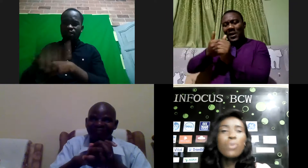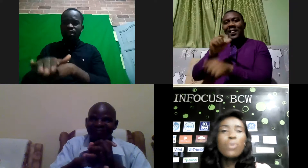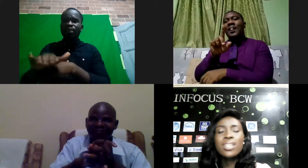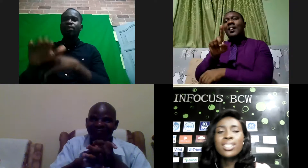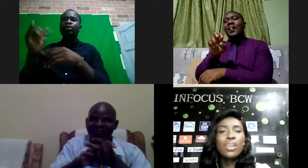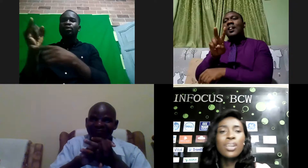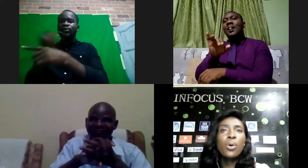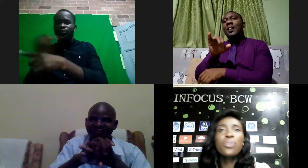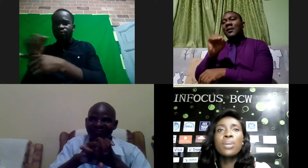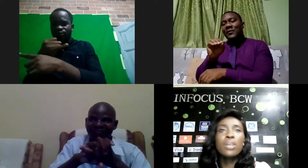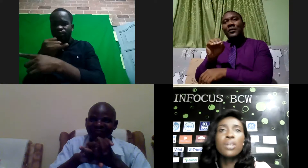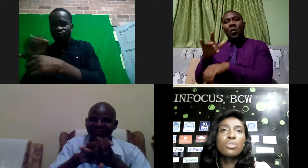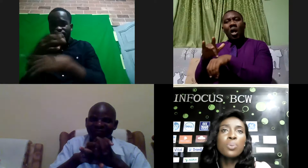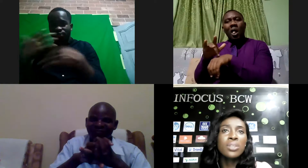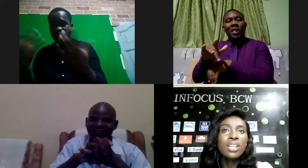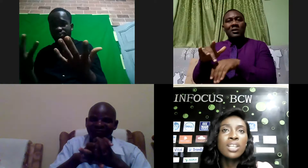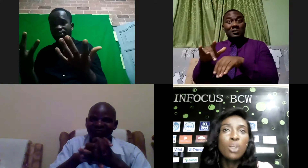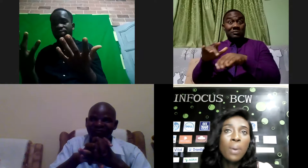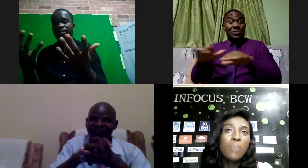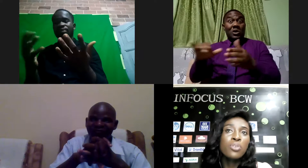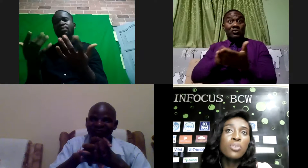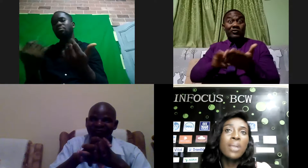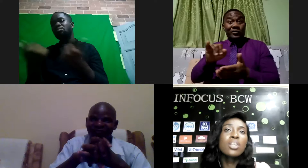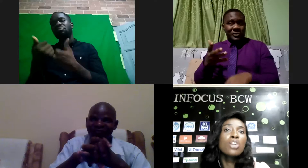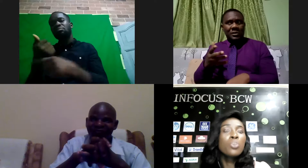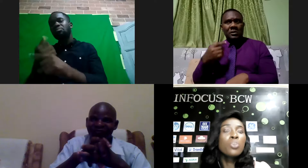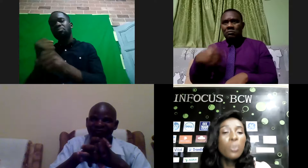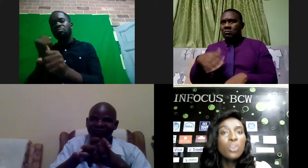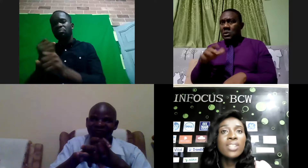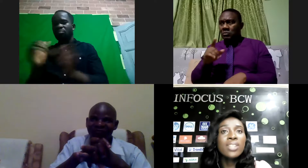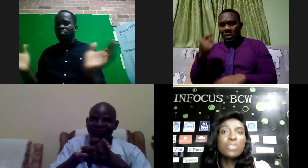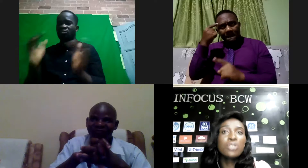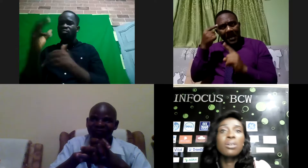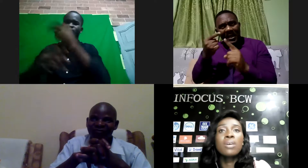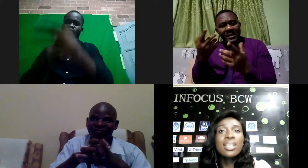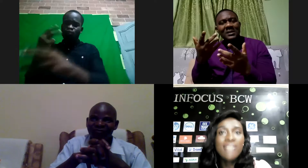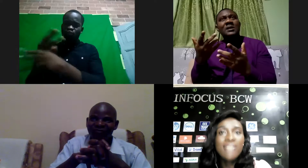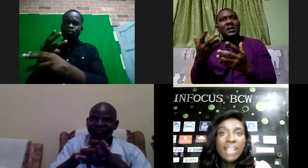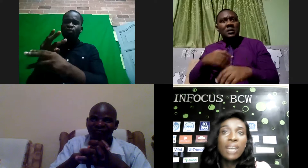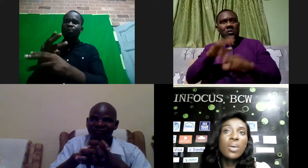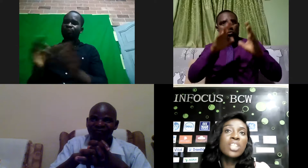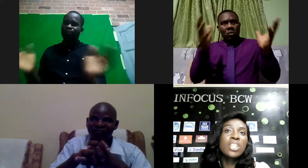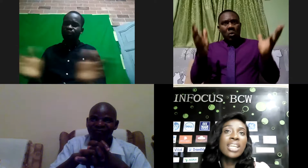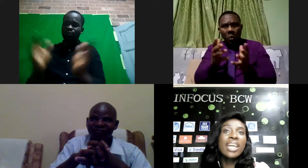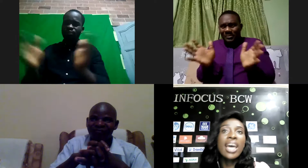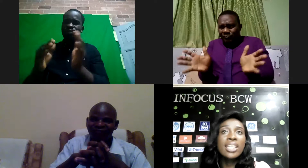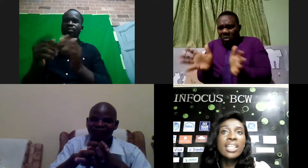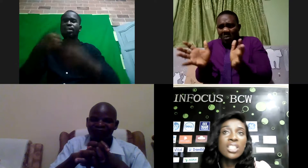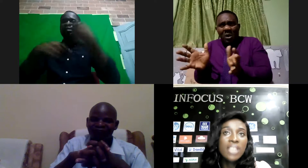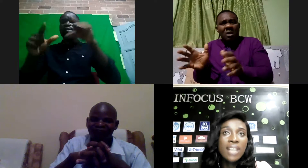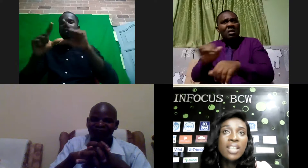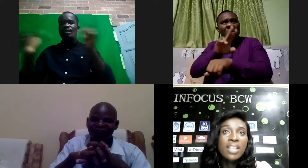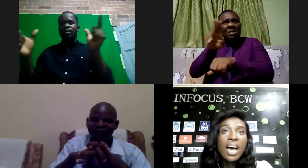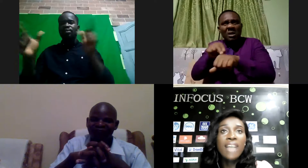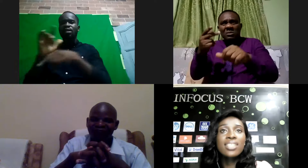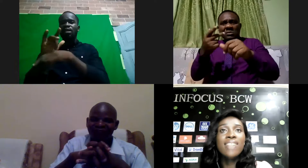whole reason, the whole theme is to build a global movement to promote national sign language in the early